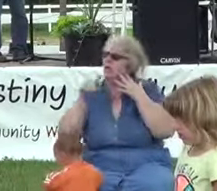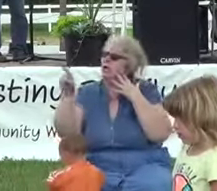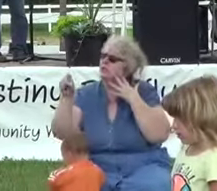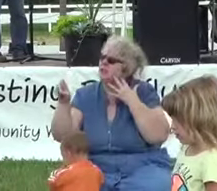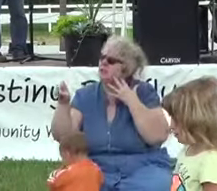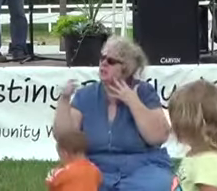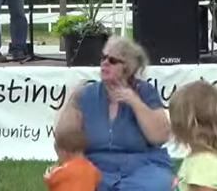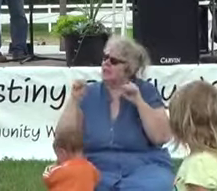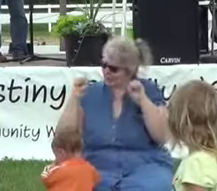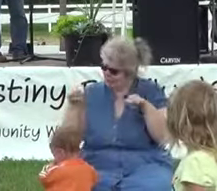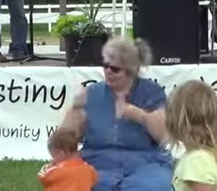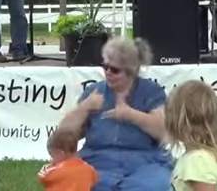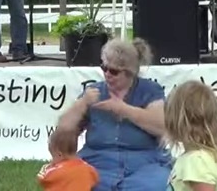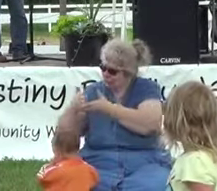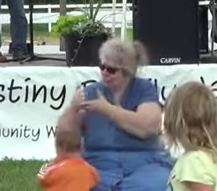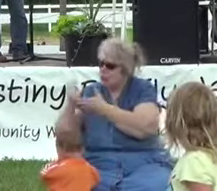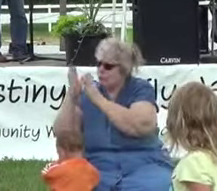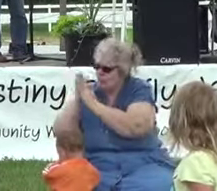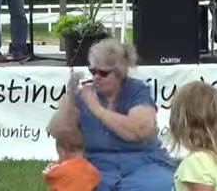help you or pray for you?